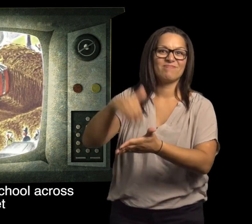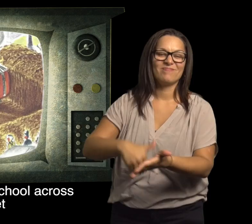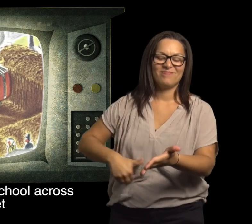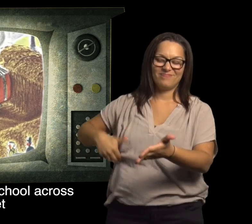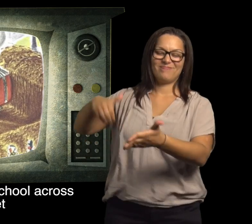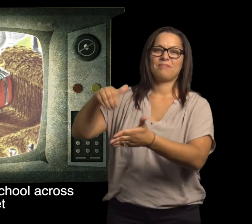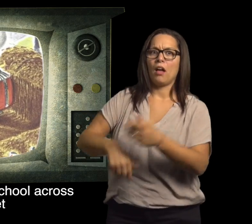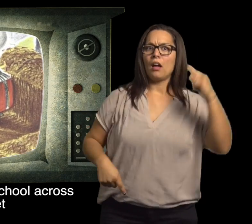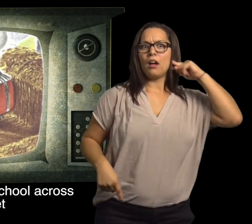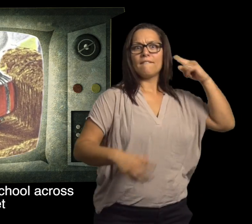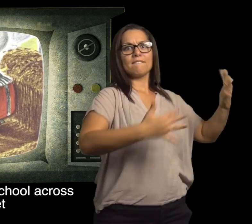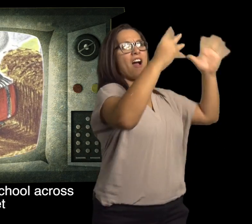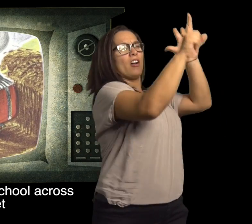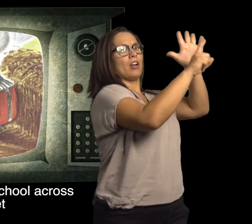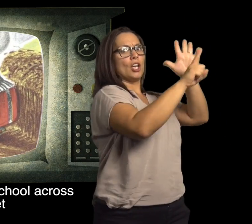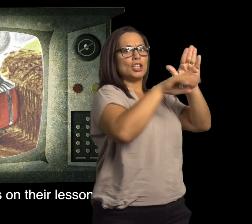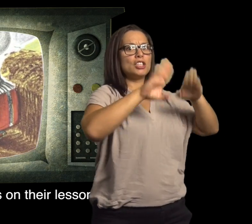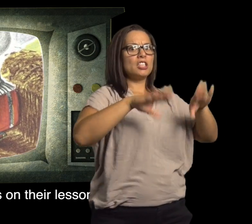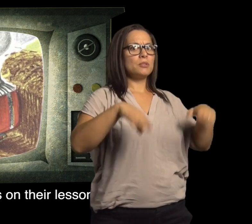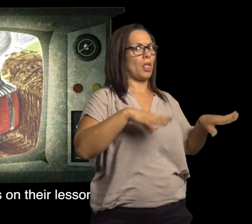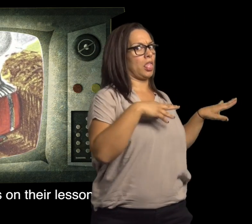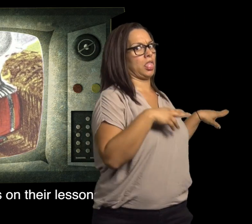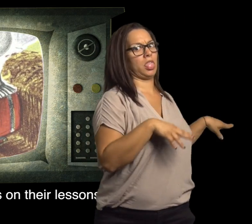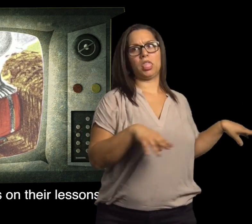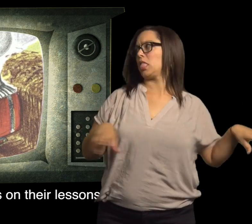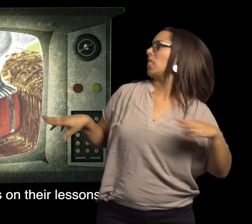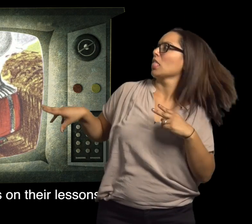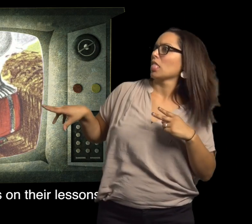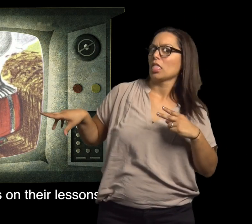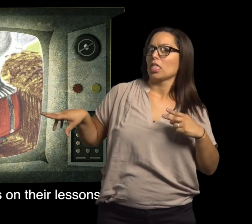in the school across the street couldn't keep their eyes on their lessons.